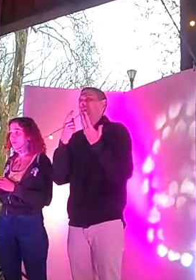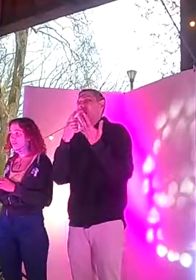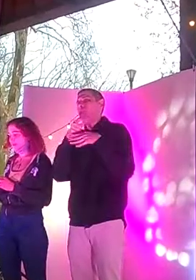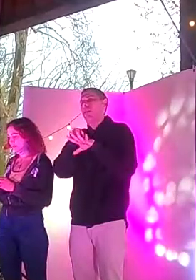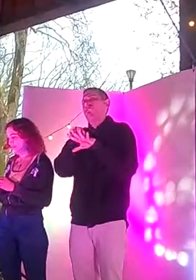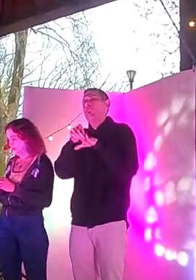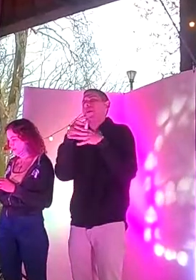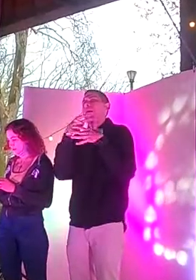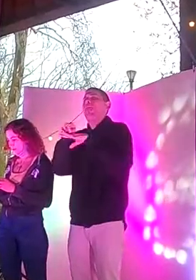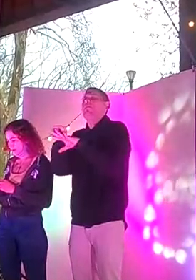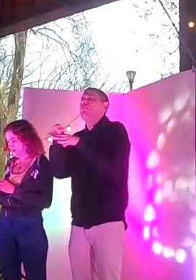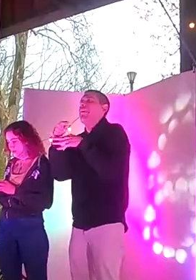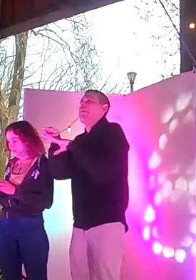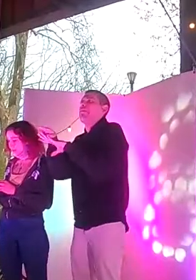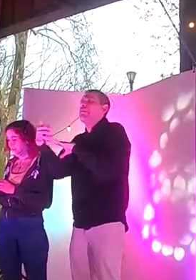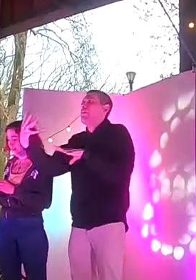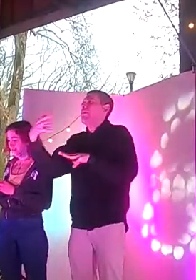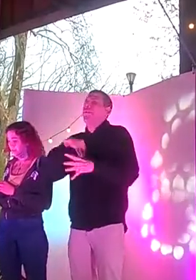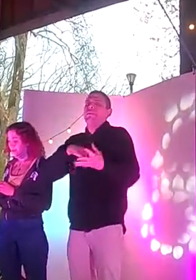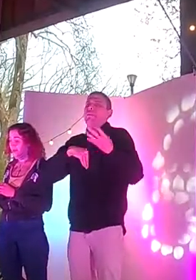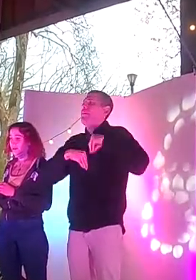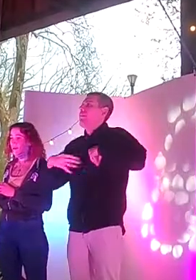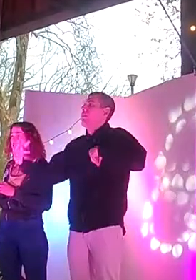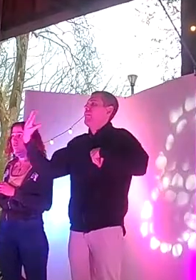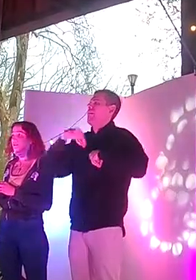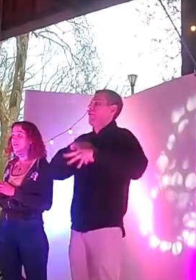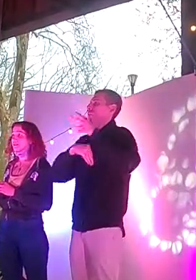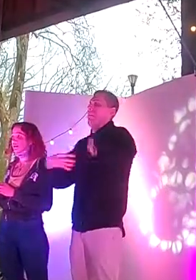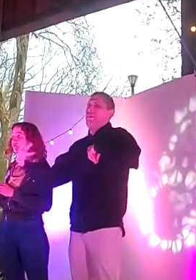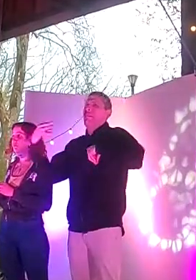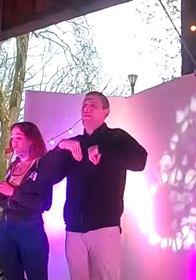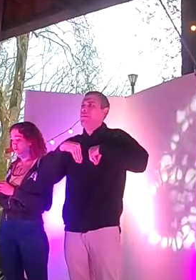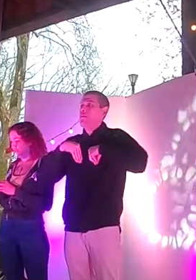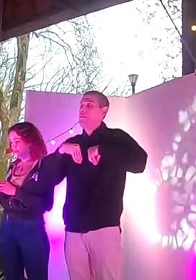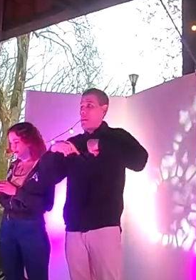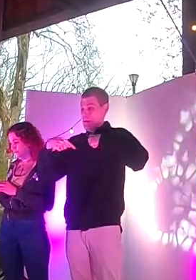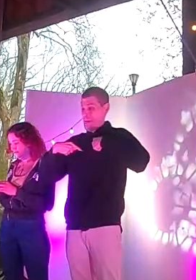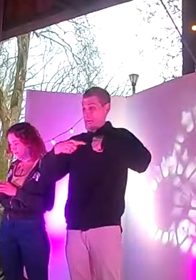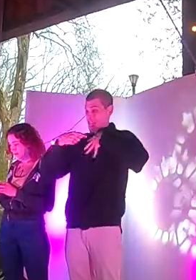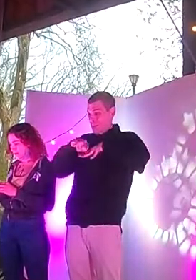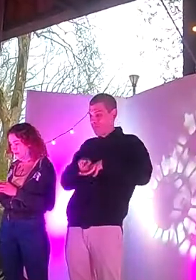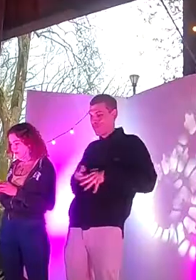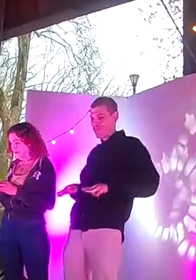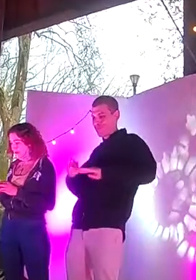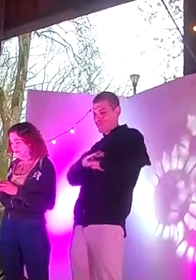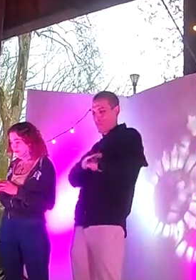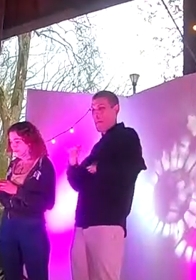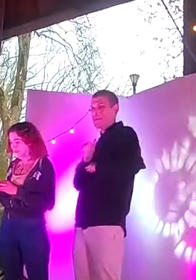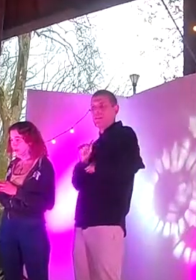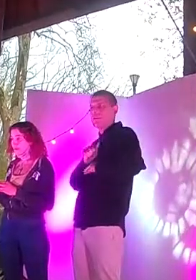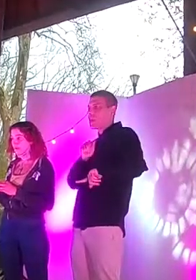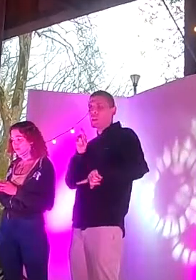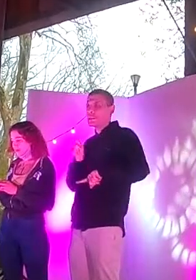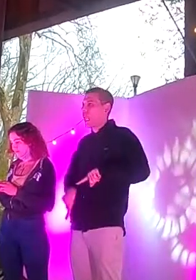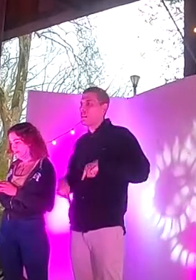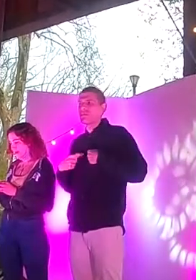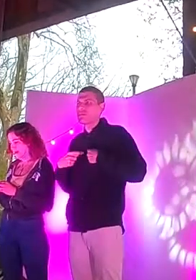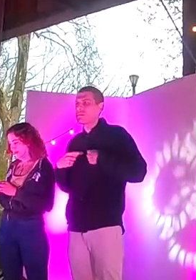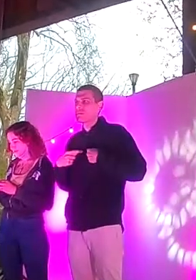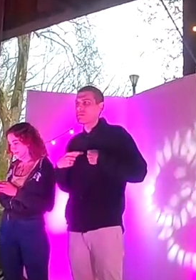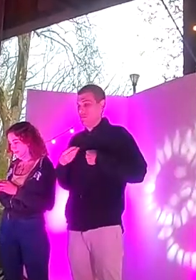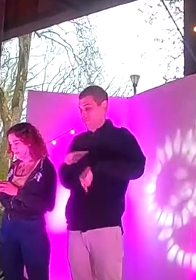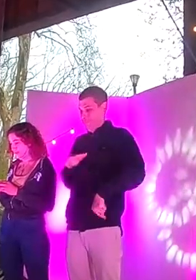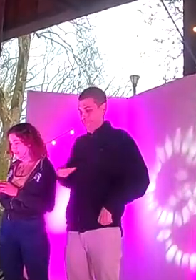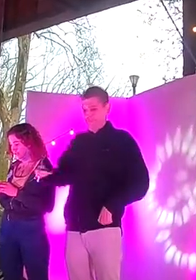a home for them inside of me, knowing that's something I can't even do for myself personally. That piece of me I'll never receive